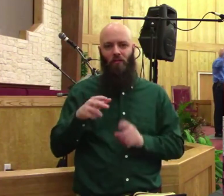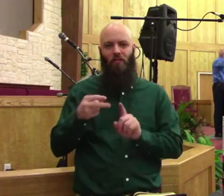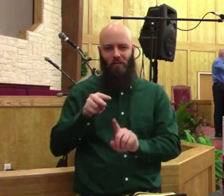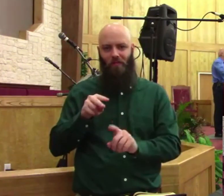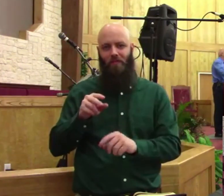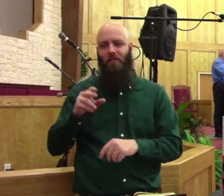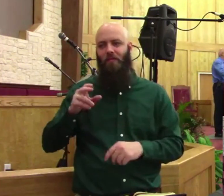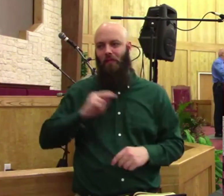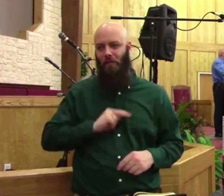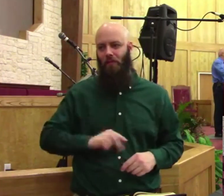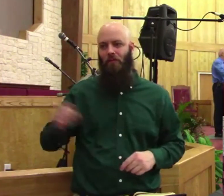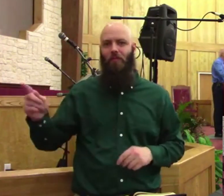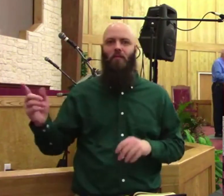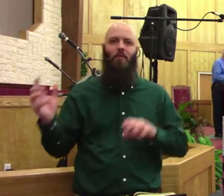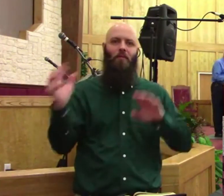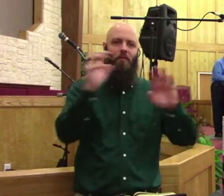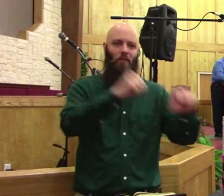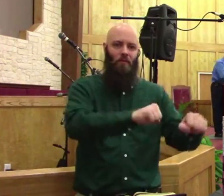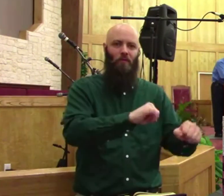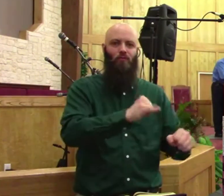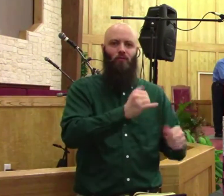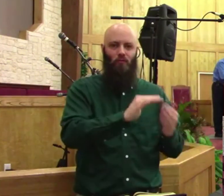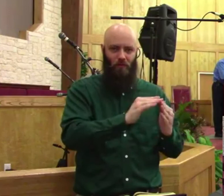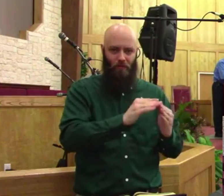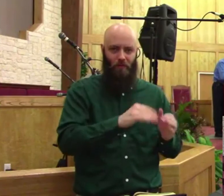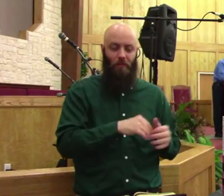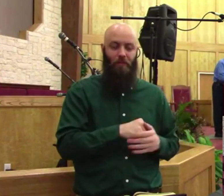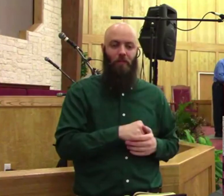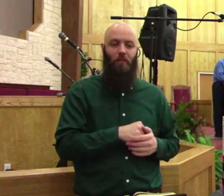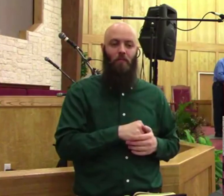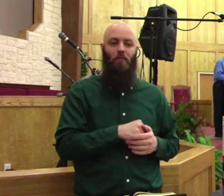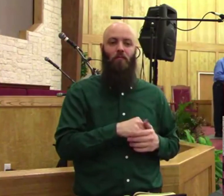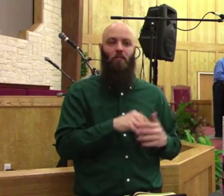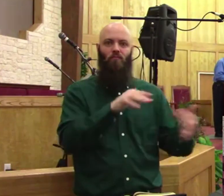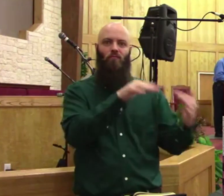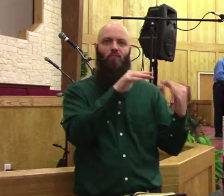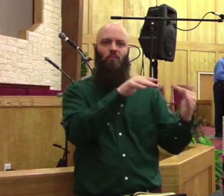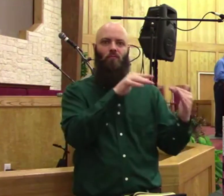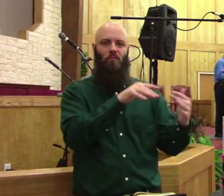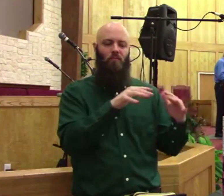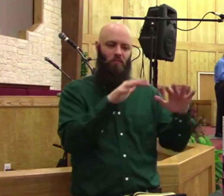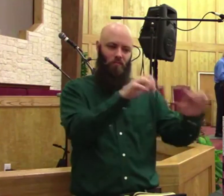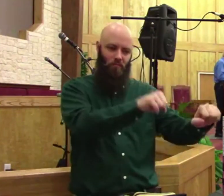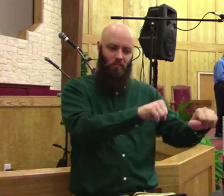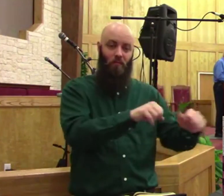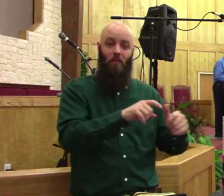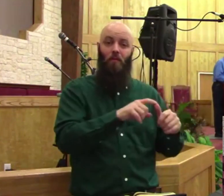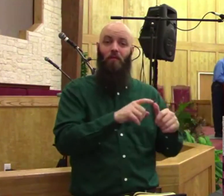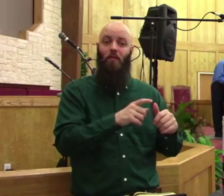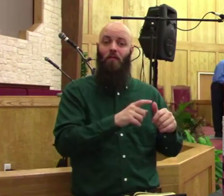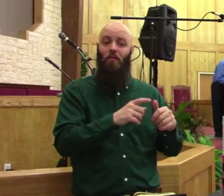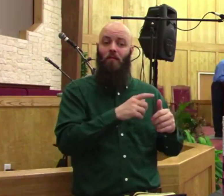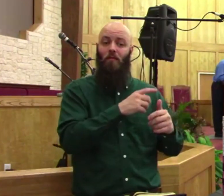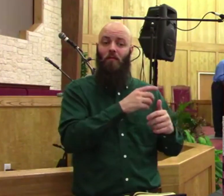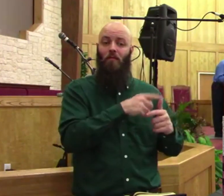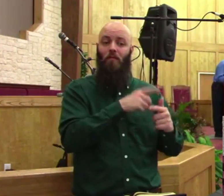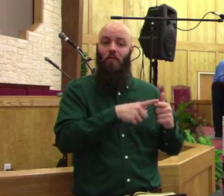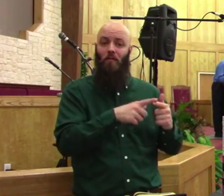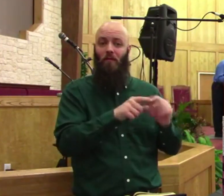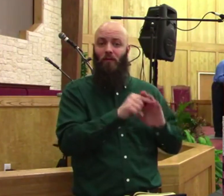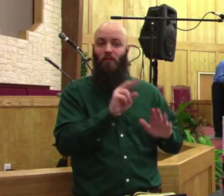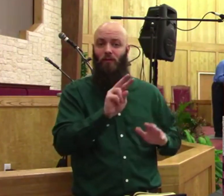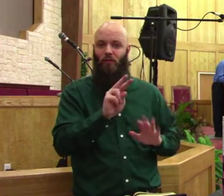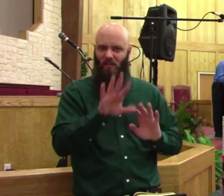Nebuchadnezzar conquers Jerusalem and besieges it. Then verse 2 And the